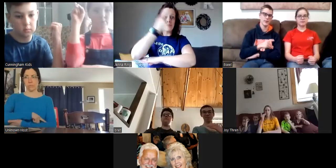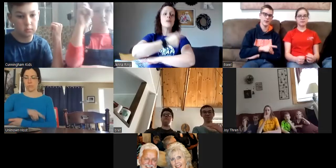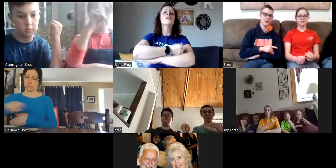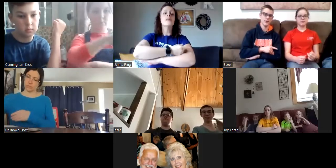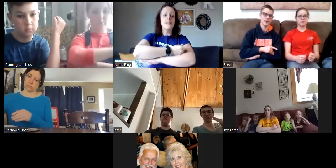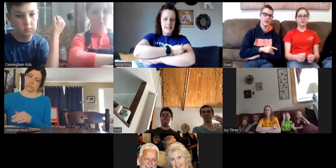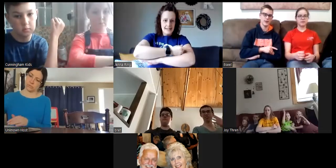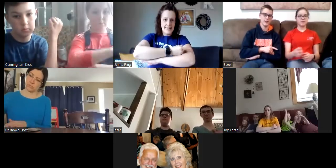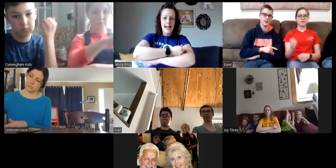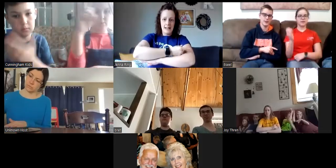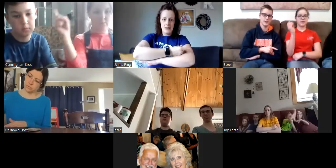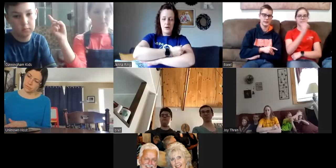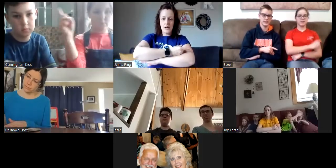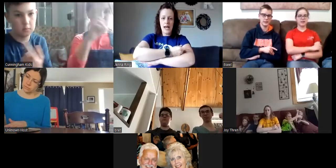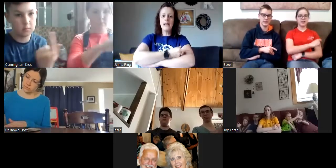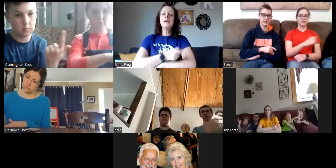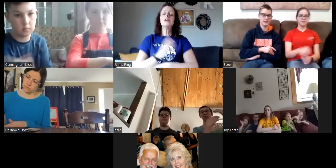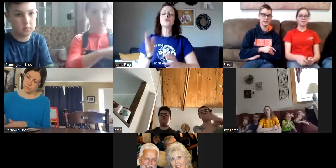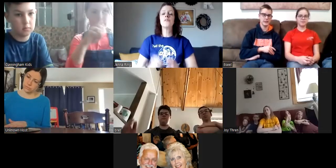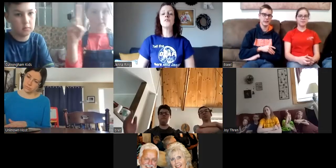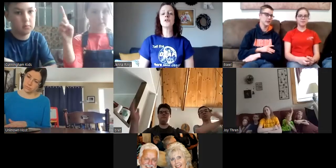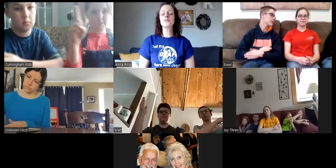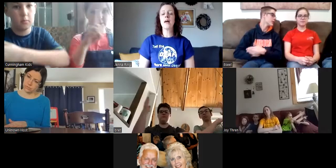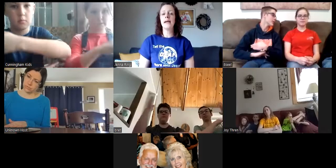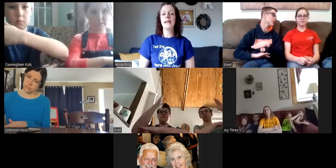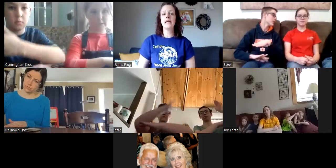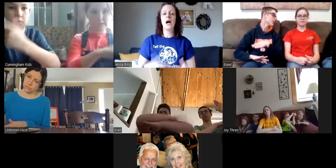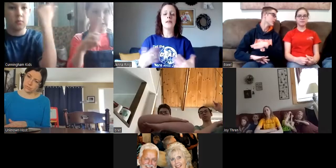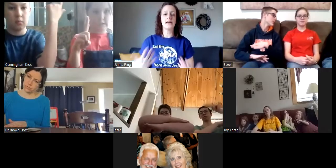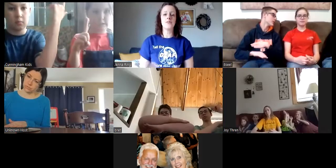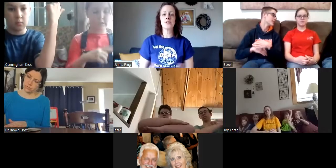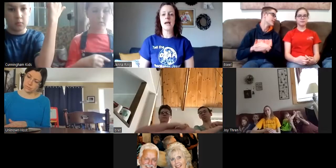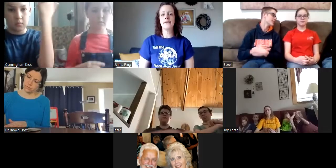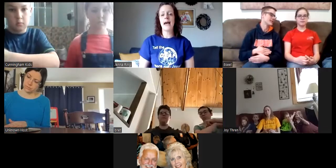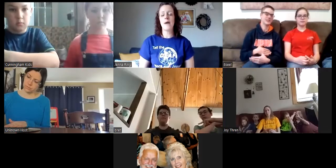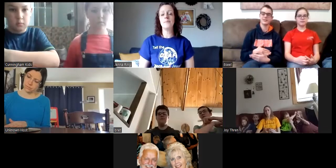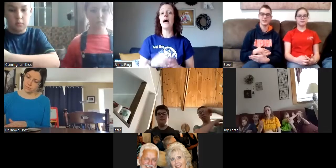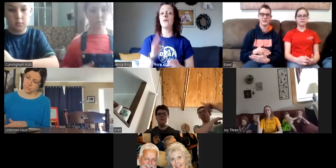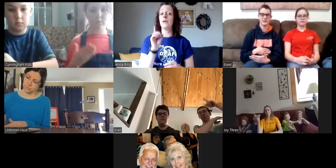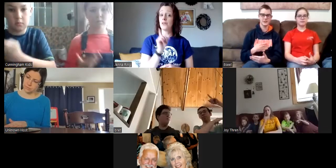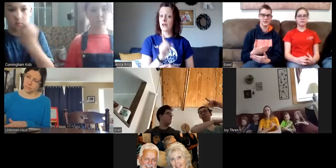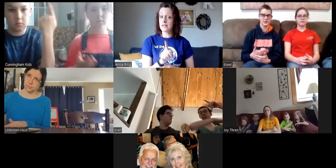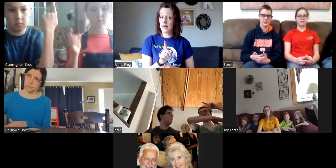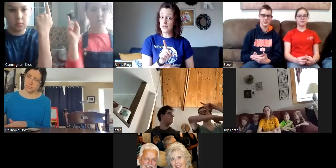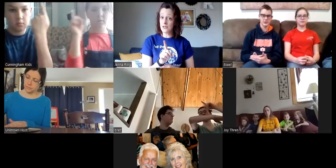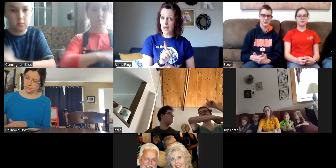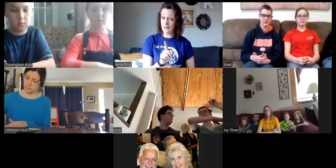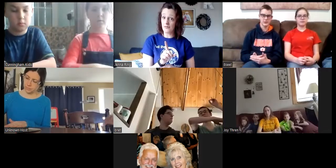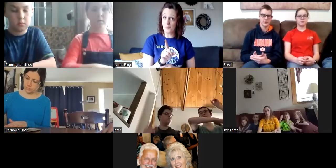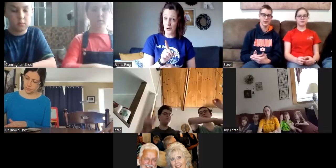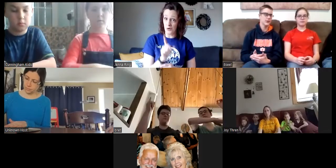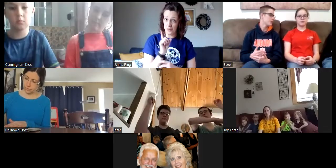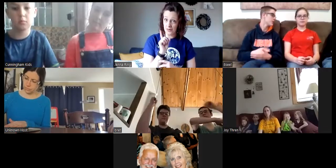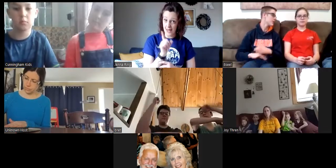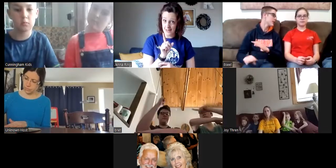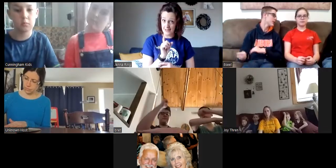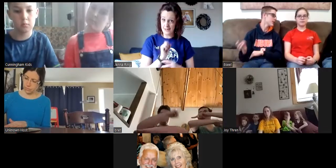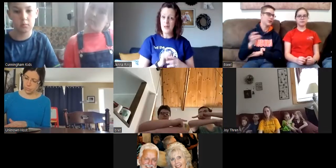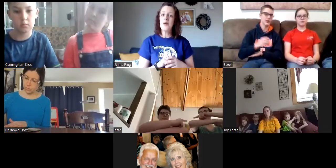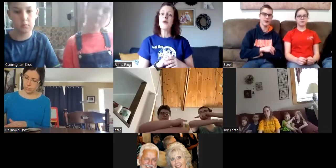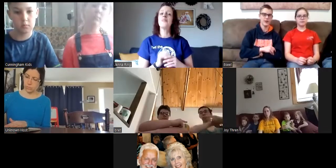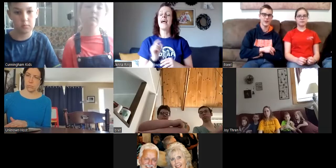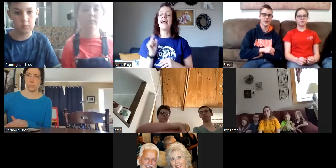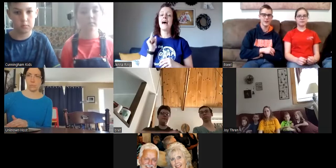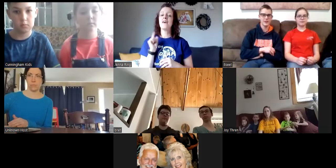do you remember? Day, okay? So if you're signing, now, there is another sign for birth,